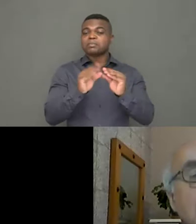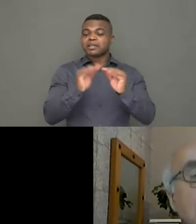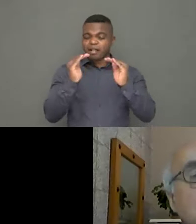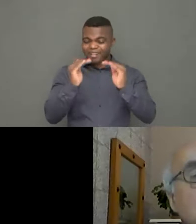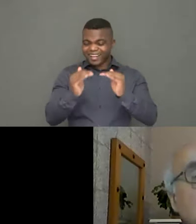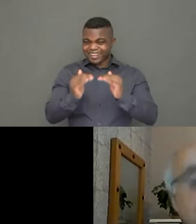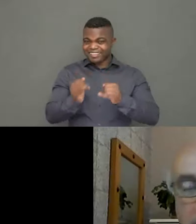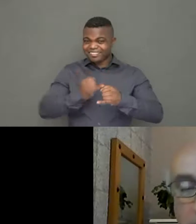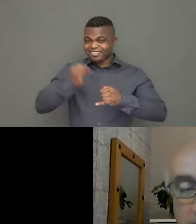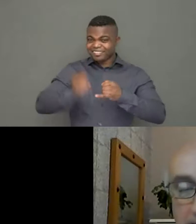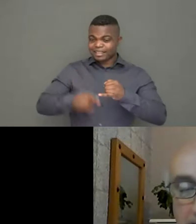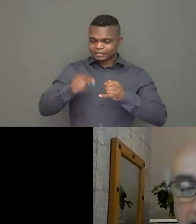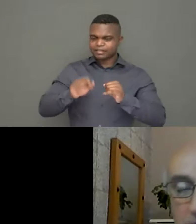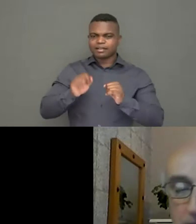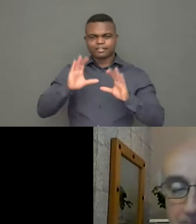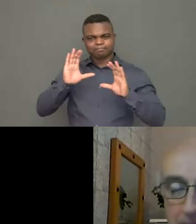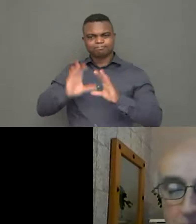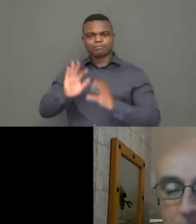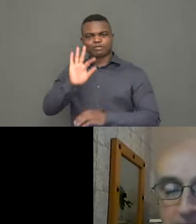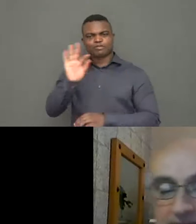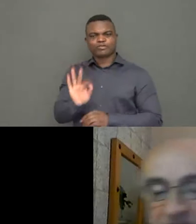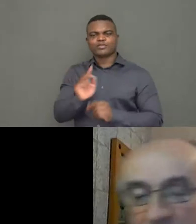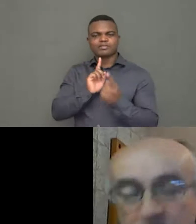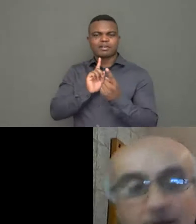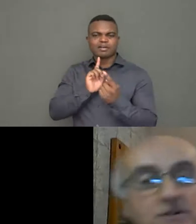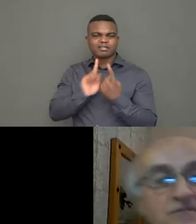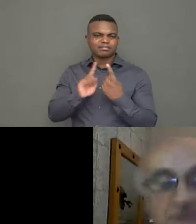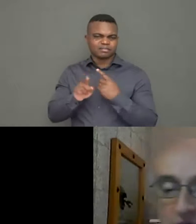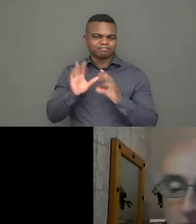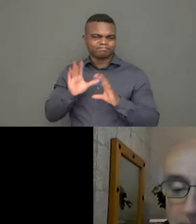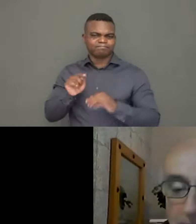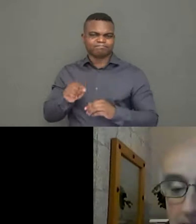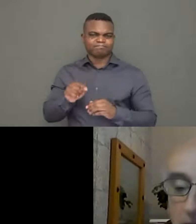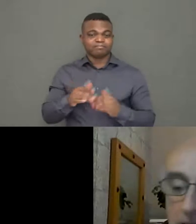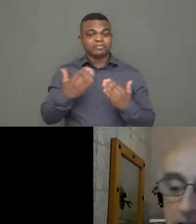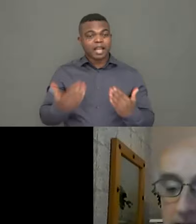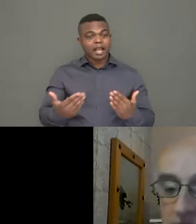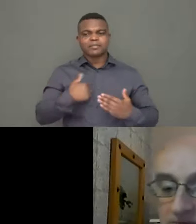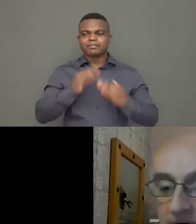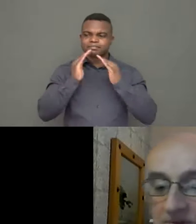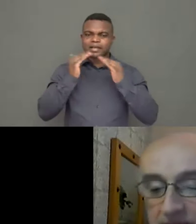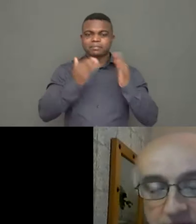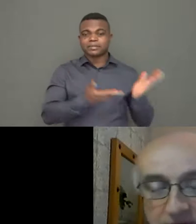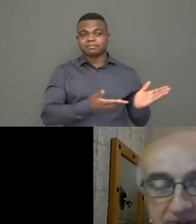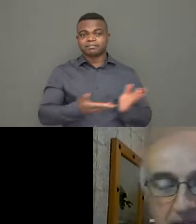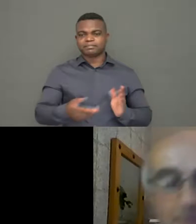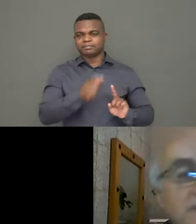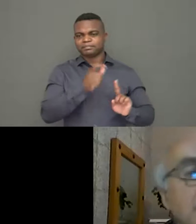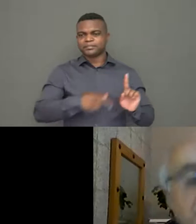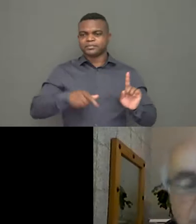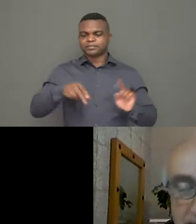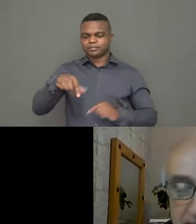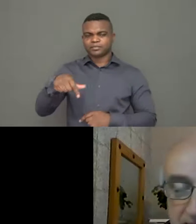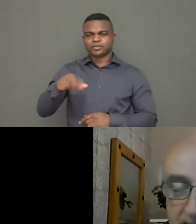introduce Kwei Nguyen. Kwei is the Vice Director of VTalk, an online initiative of the Center for Sustainable